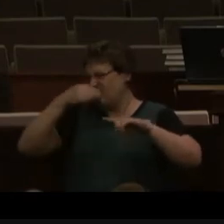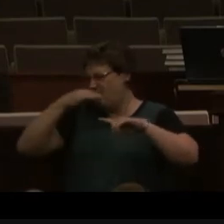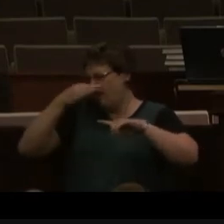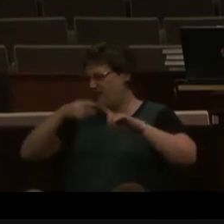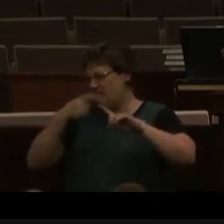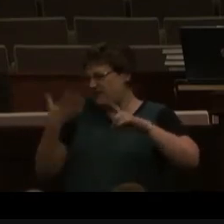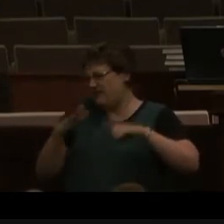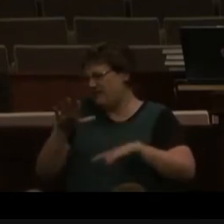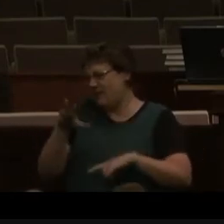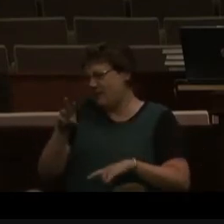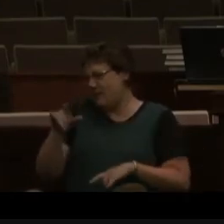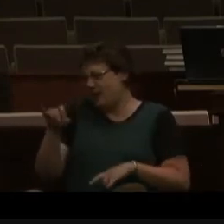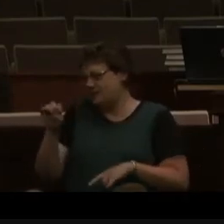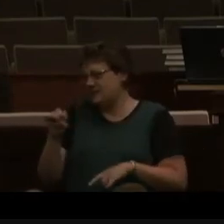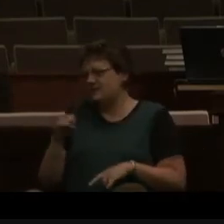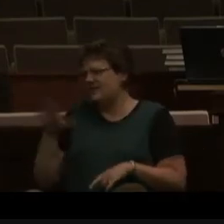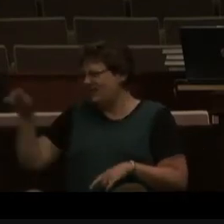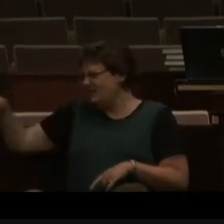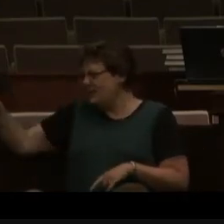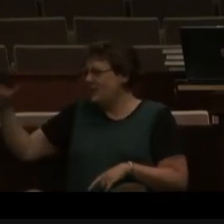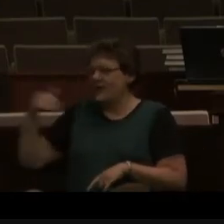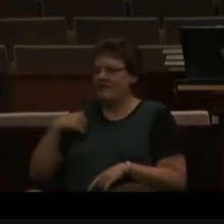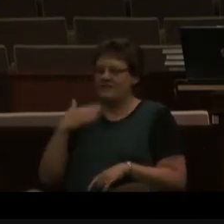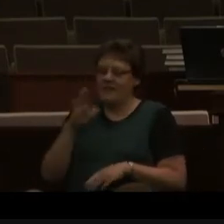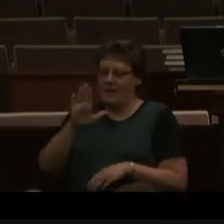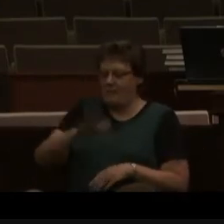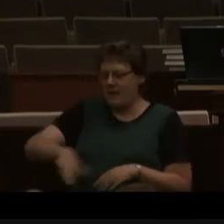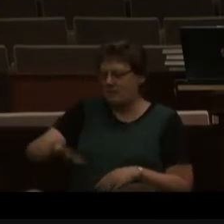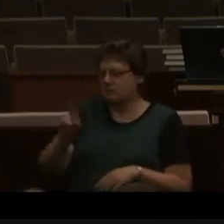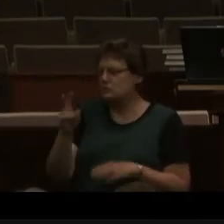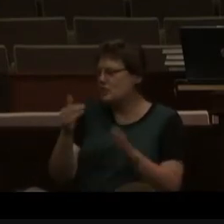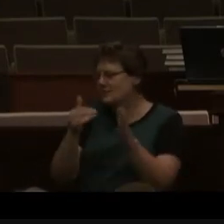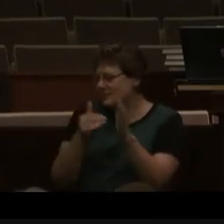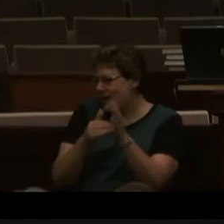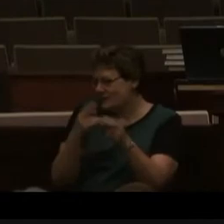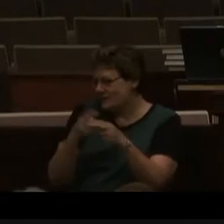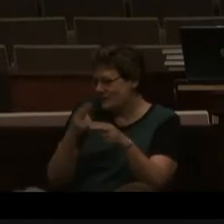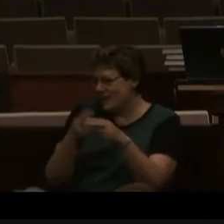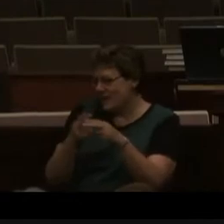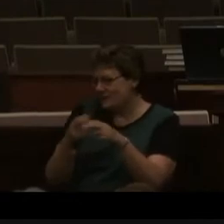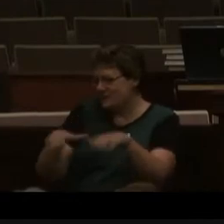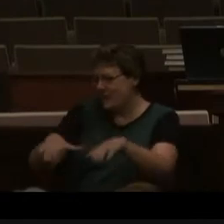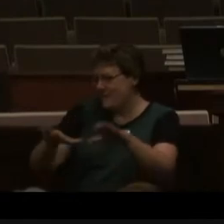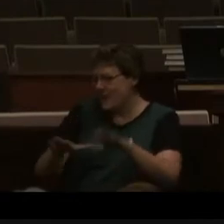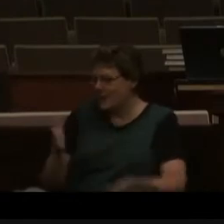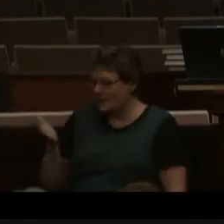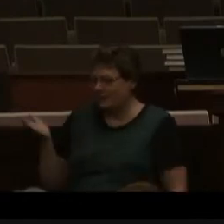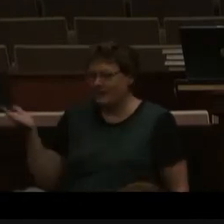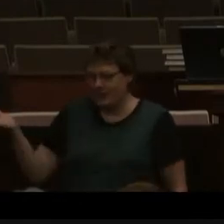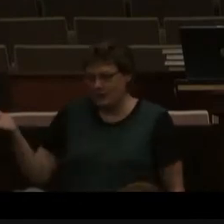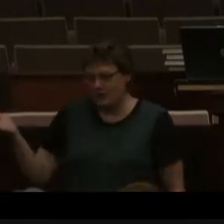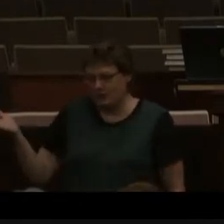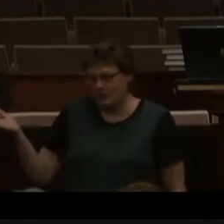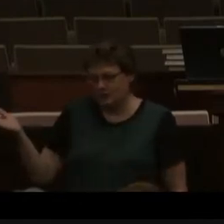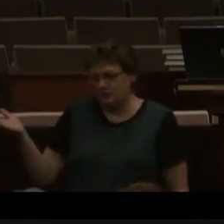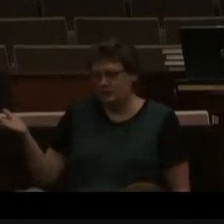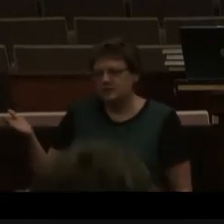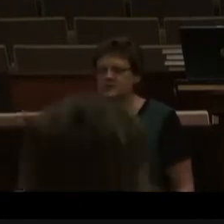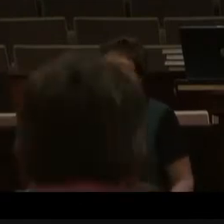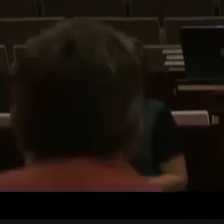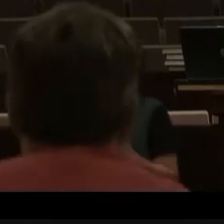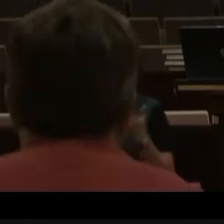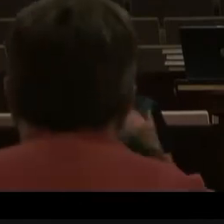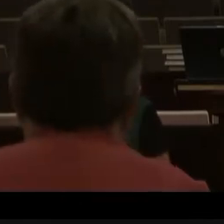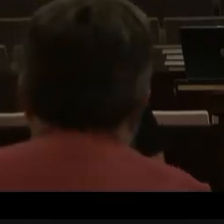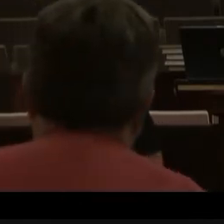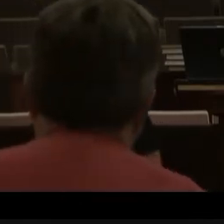5 miles. There are about 2,000 names there. There are a couple of Jewish